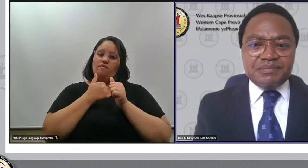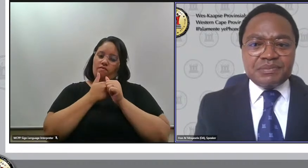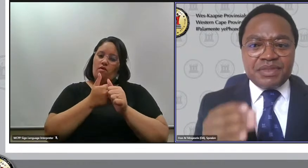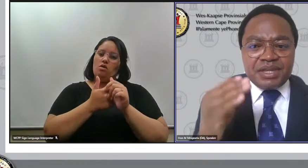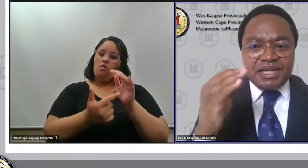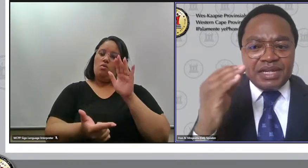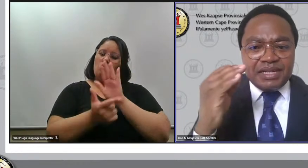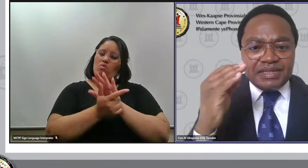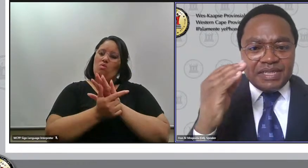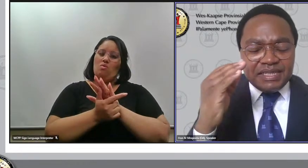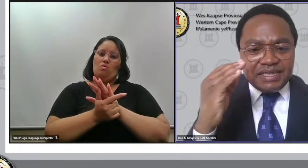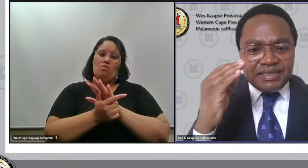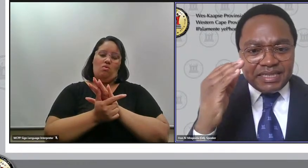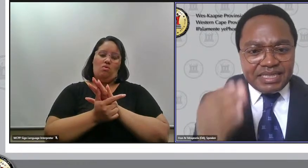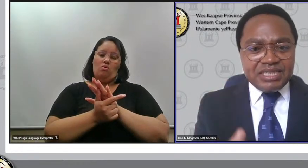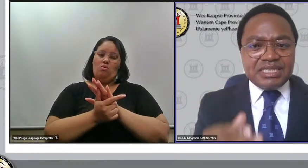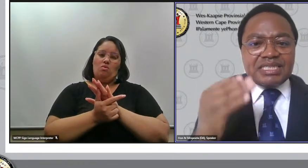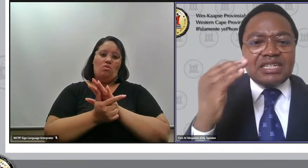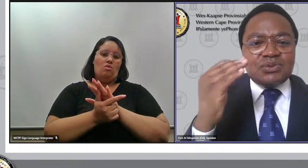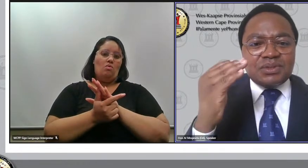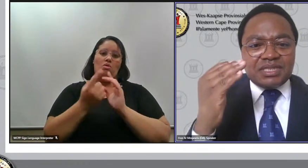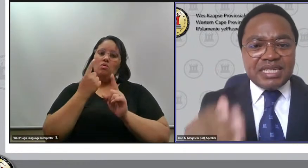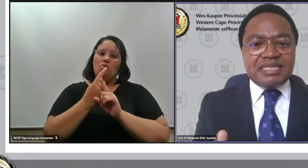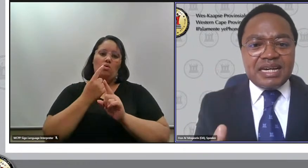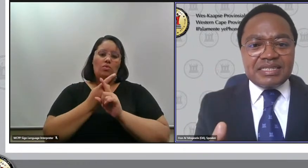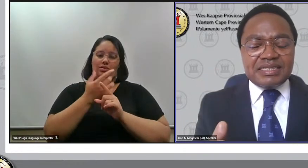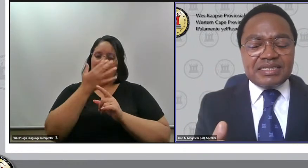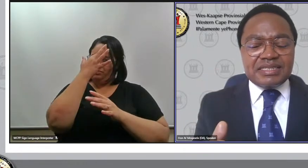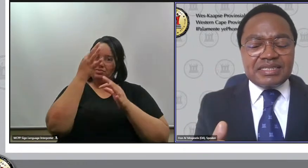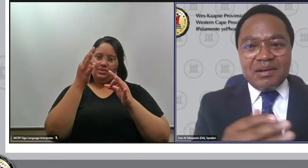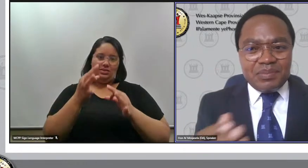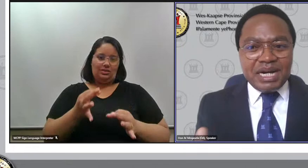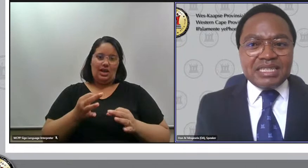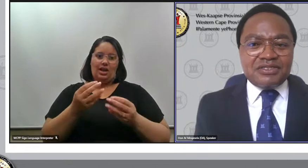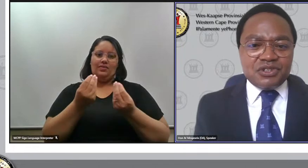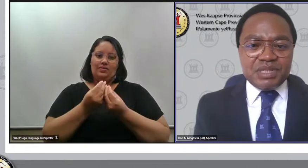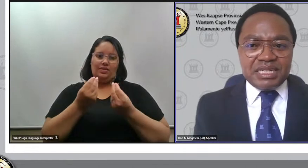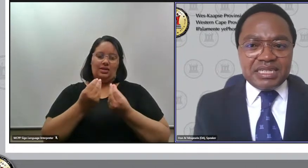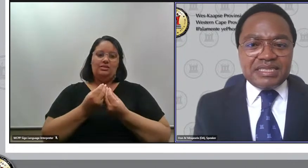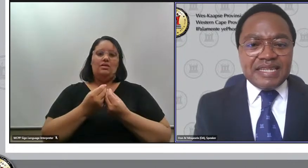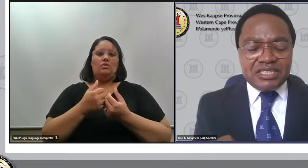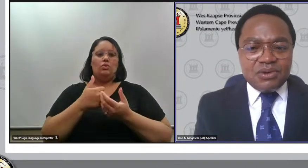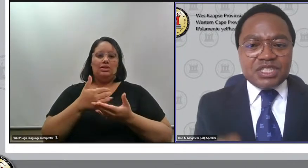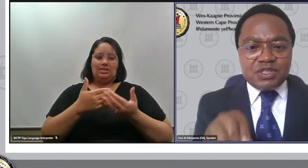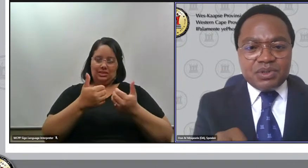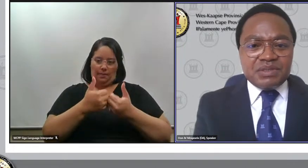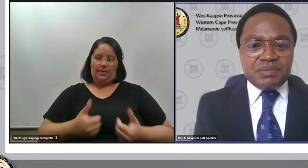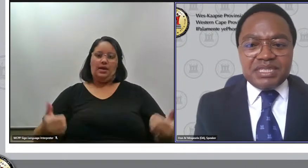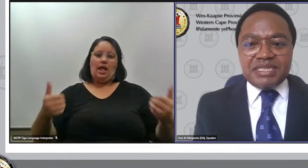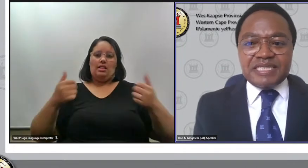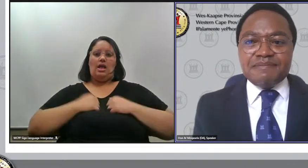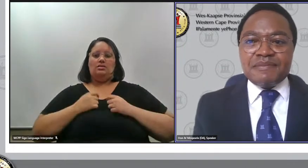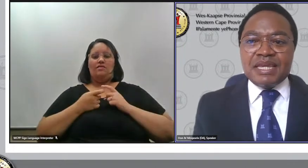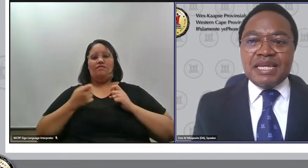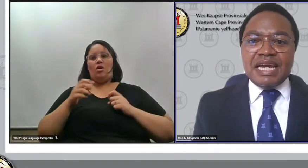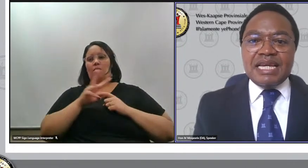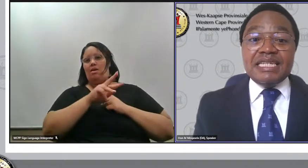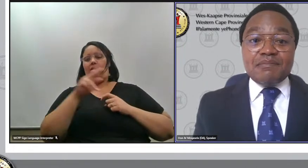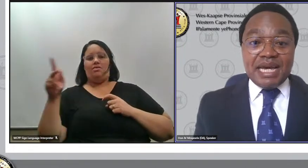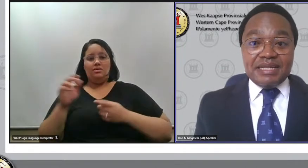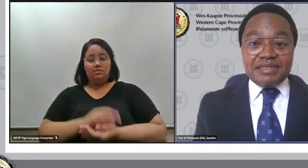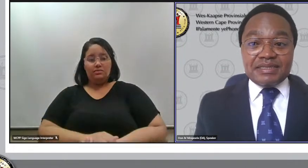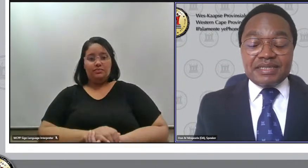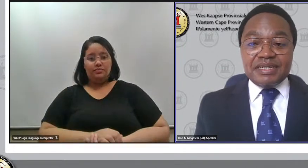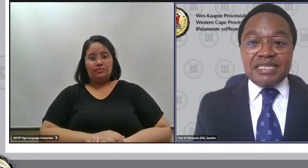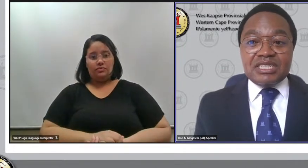be taking decisions that will set us apart from the rest. There is no responsibility in